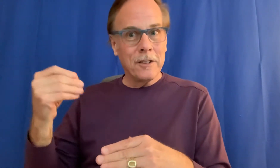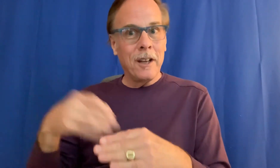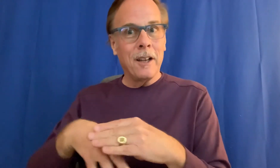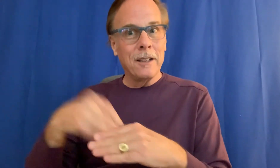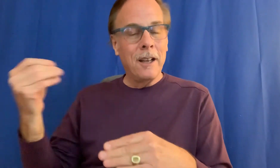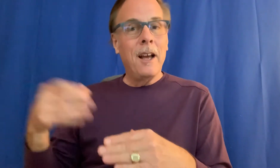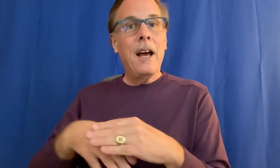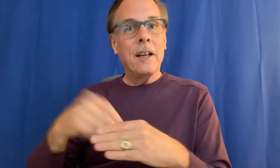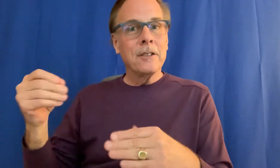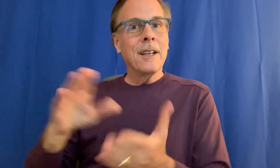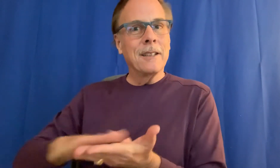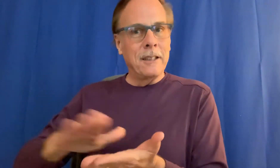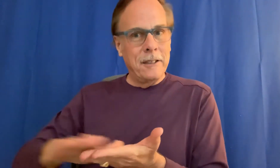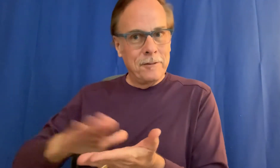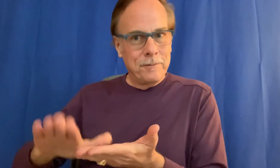outside clean.